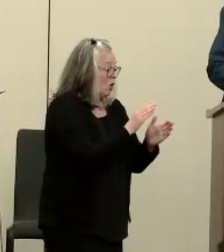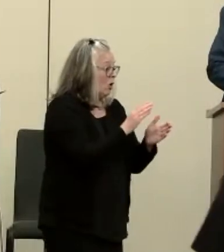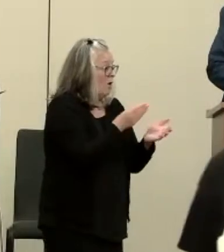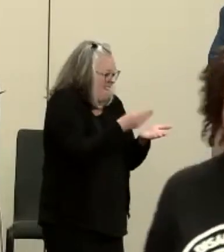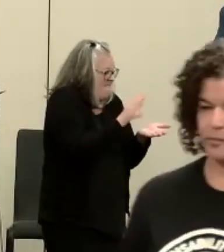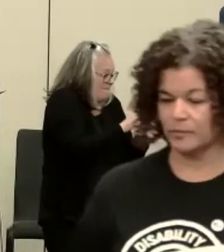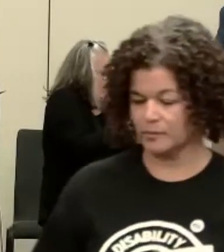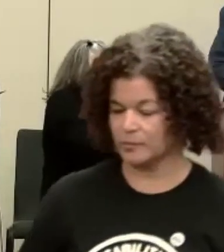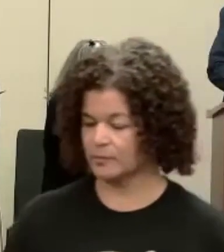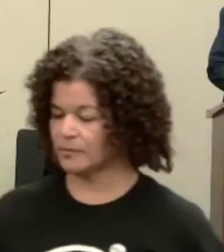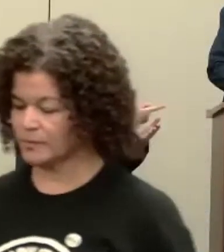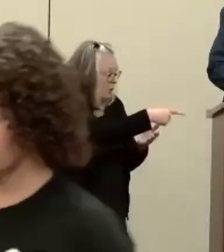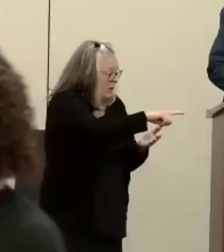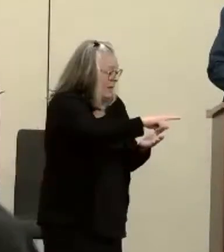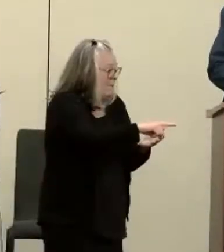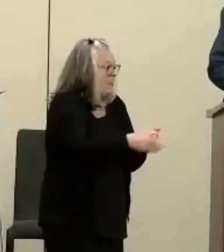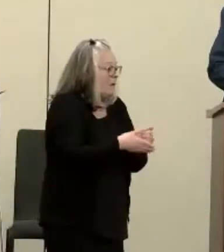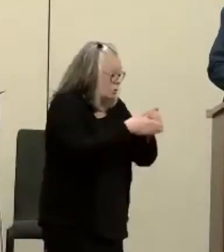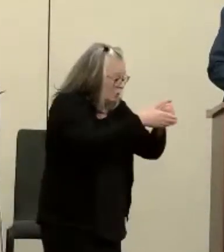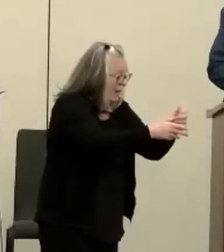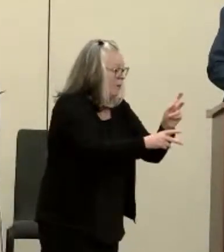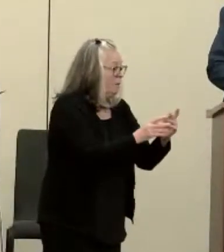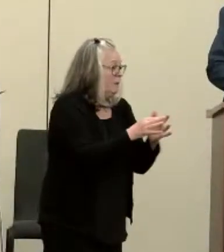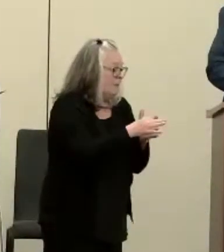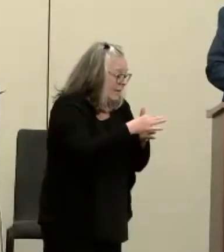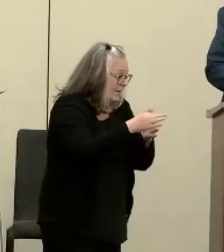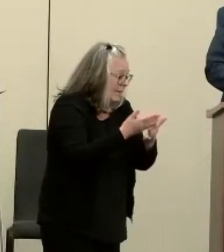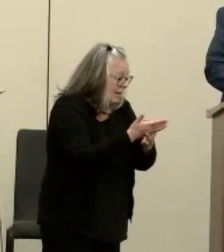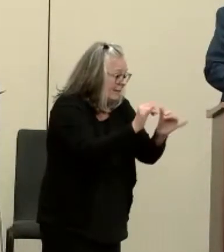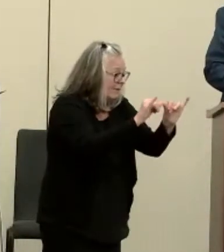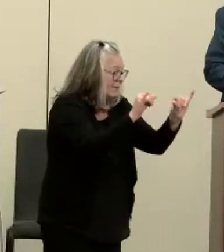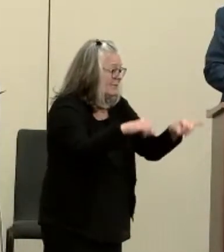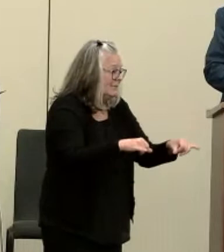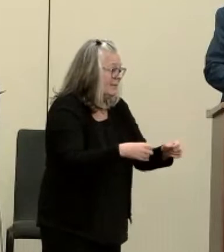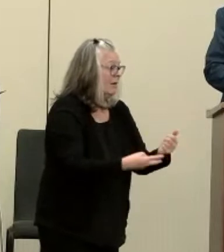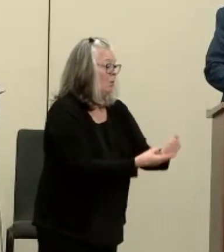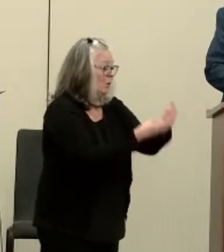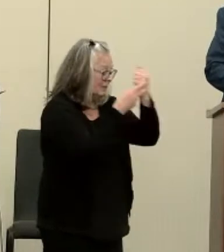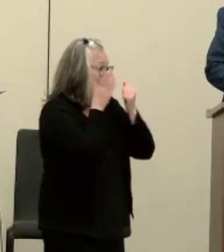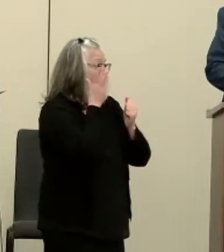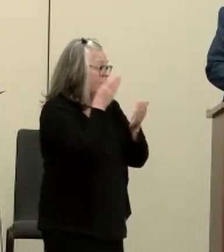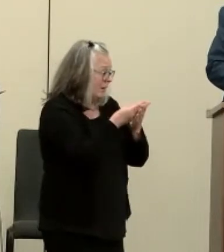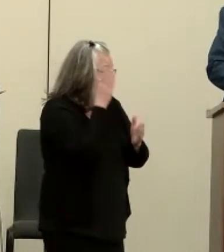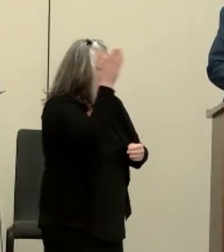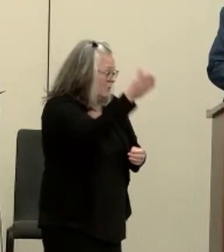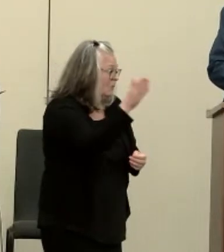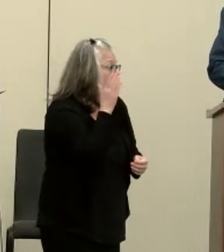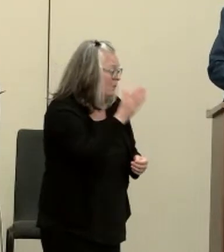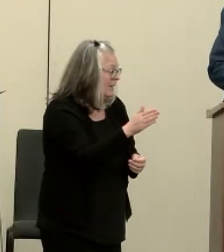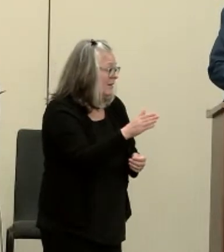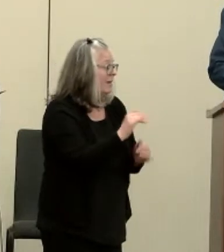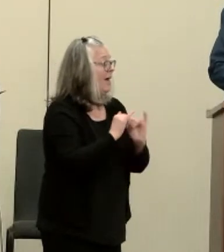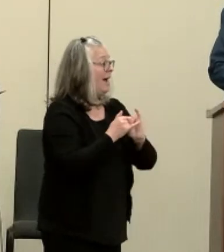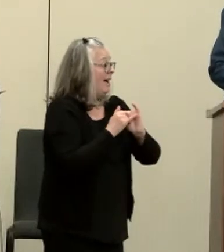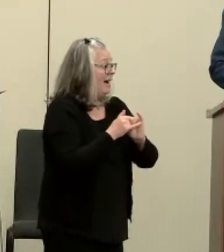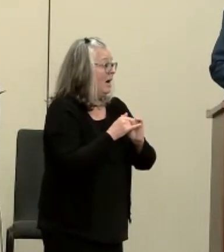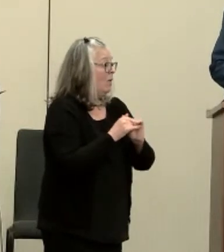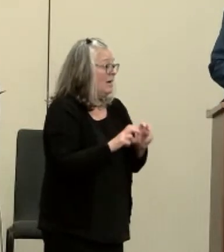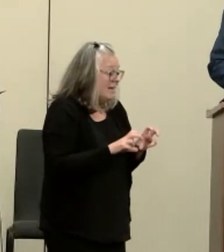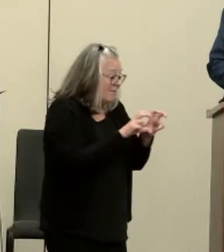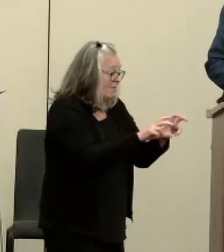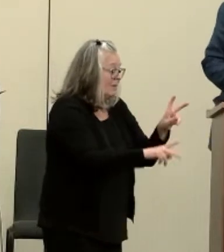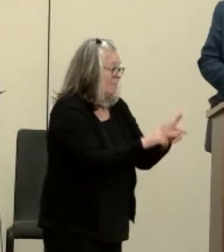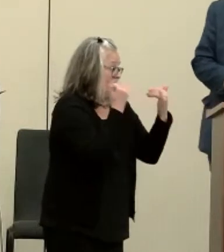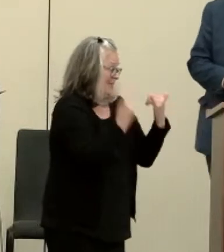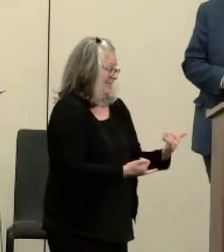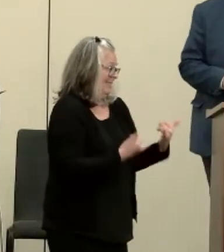to help folks navigate the system, we can save money in the long run by investing in people